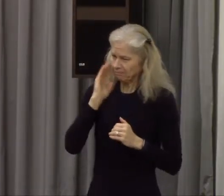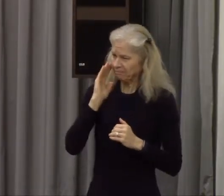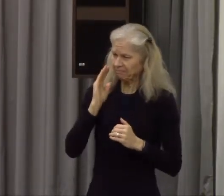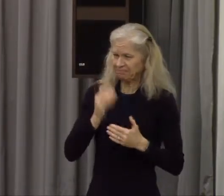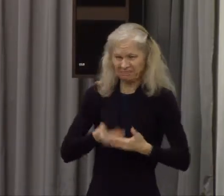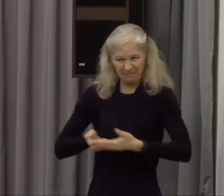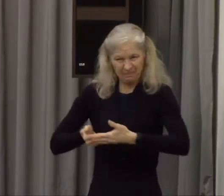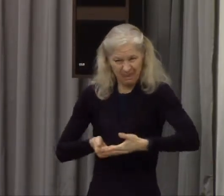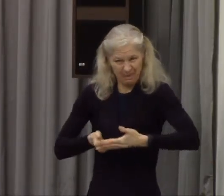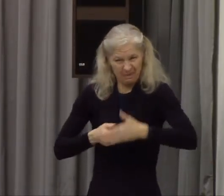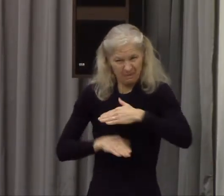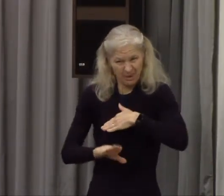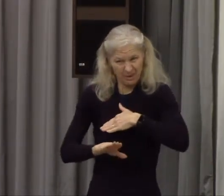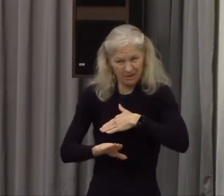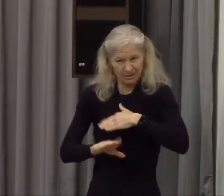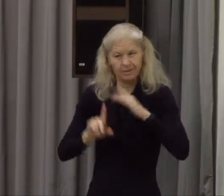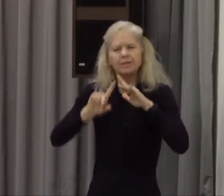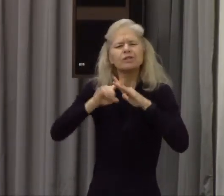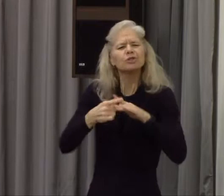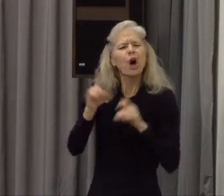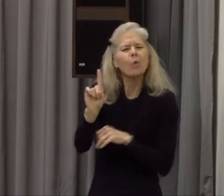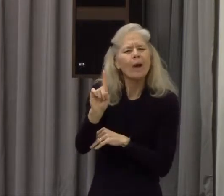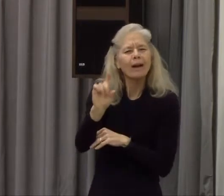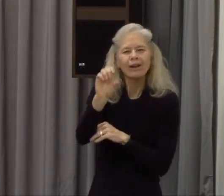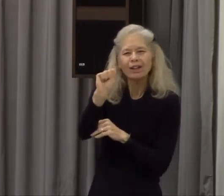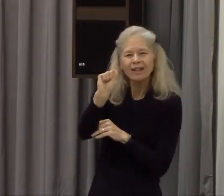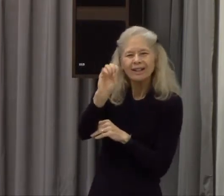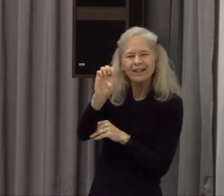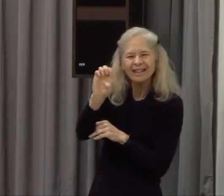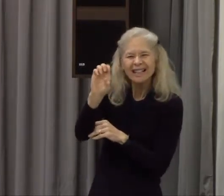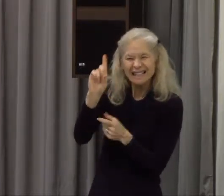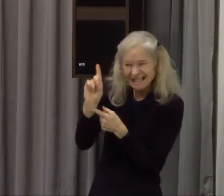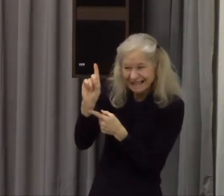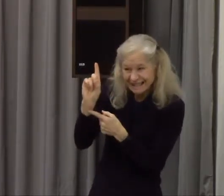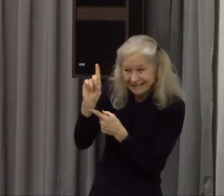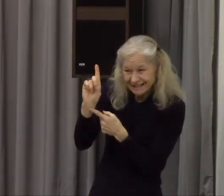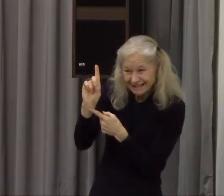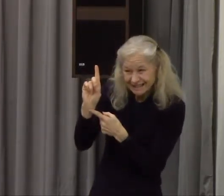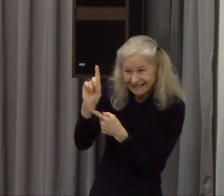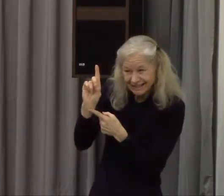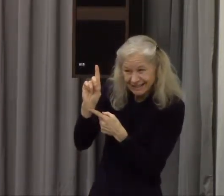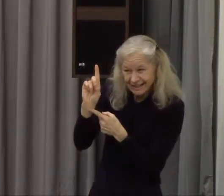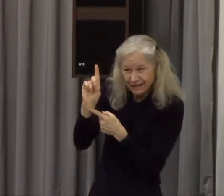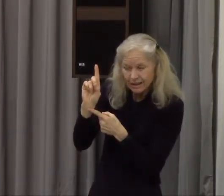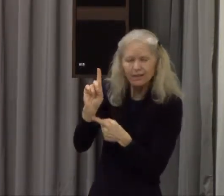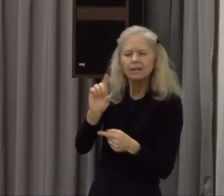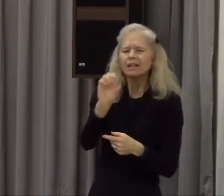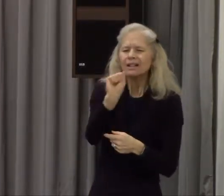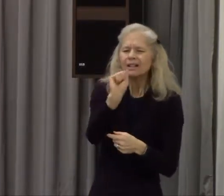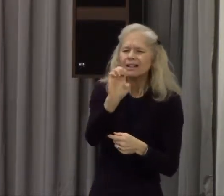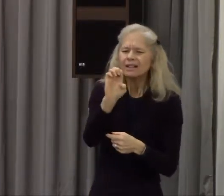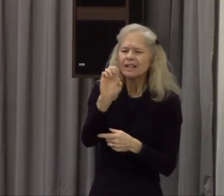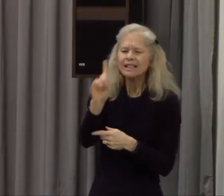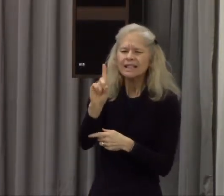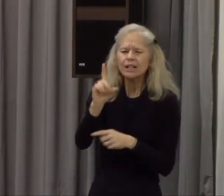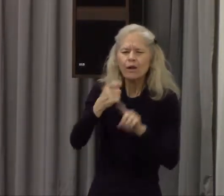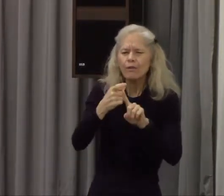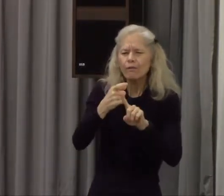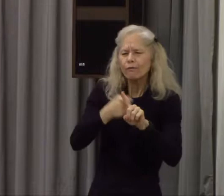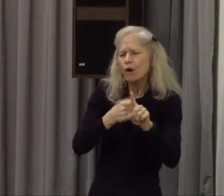child and such. We know how that works. Not this case. This was the seed of a woman. It would